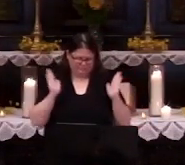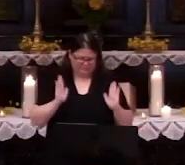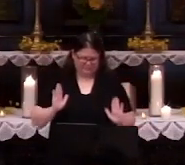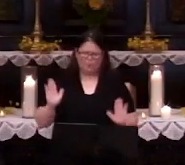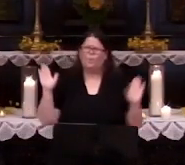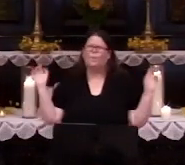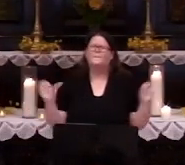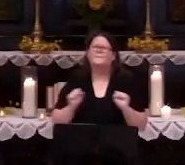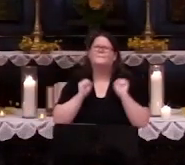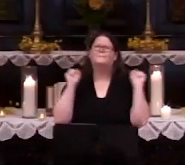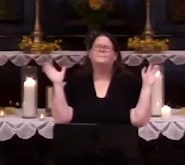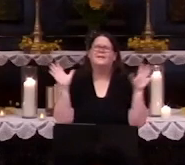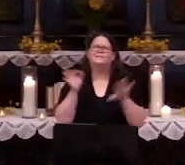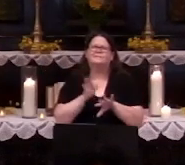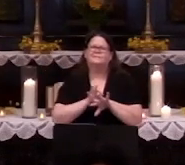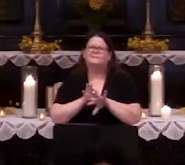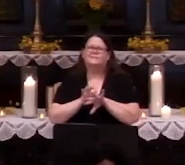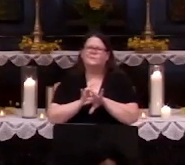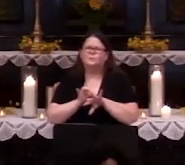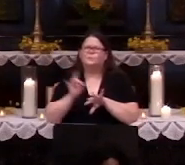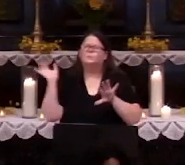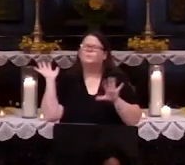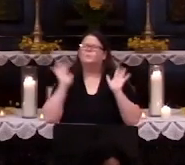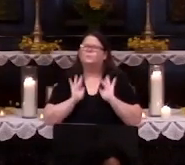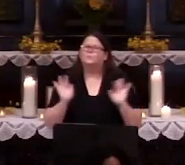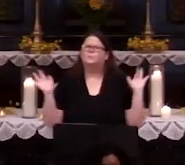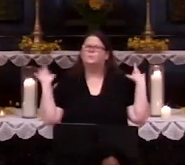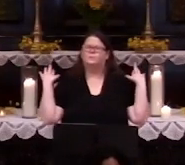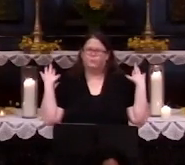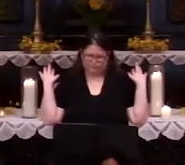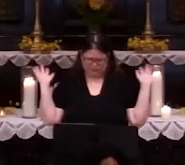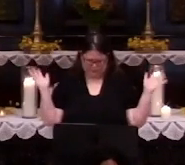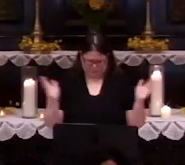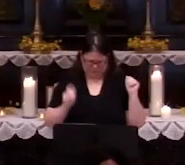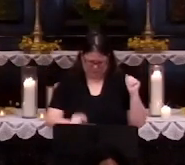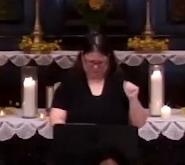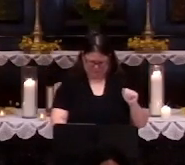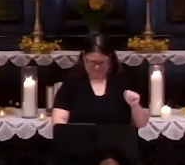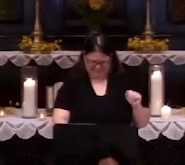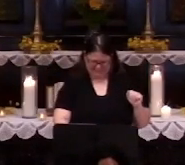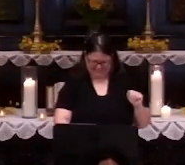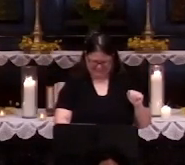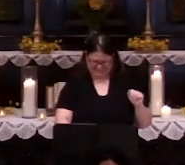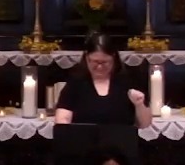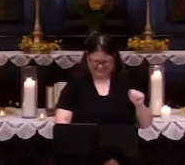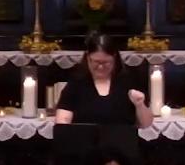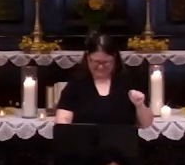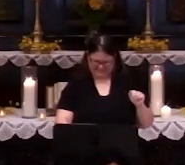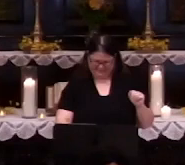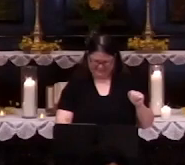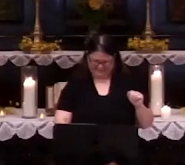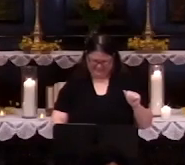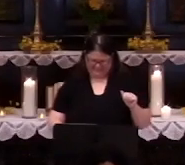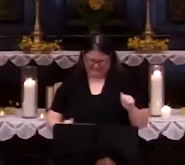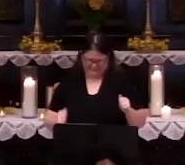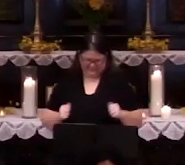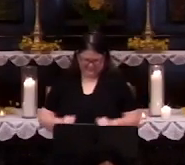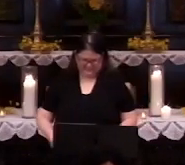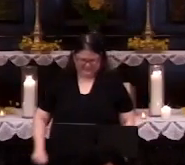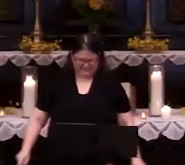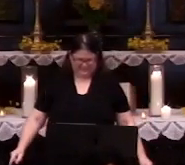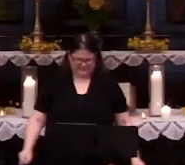magic, rings, glamour, face, diamonds, excitement. All my descamisitos expect me to outshine the enemy.